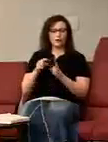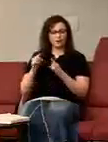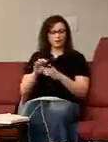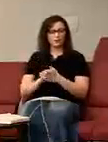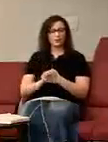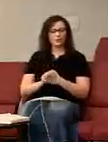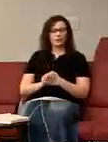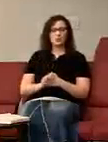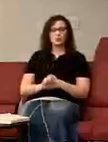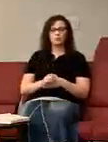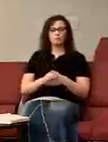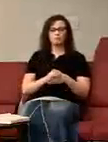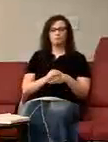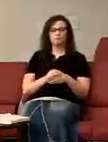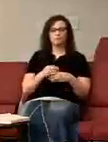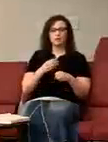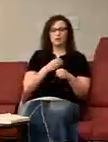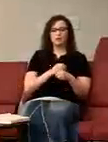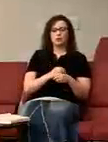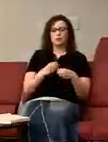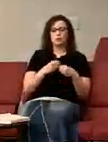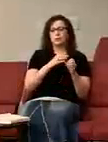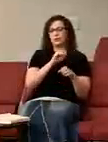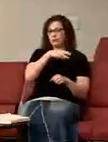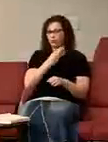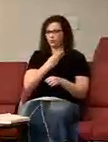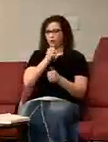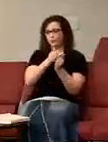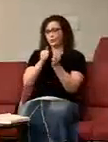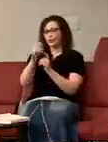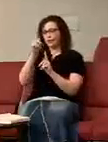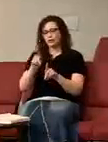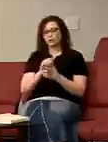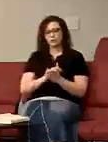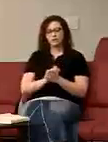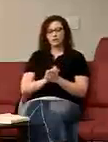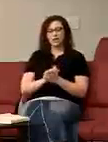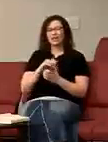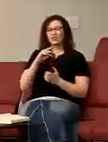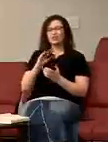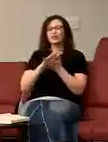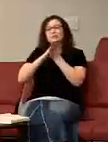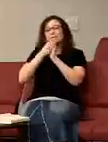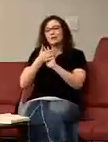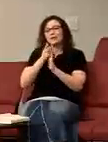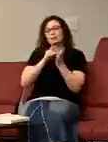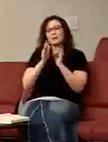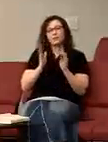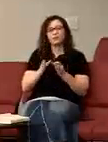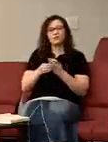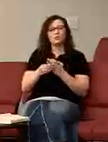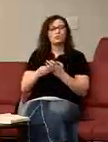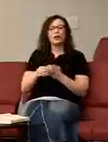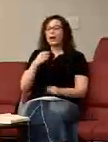get everything done for the next drill. And then I just become a Christian, and I finally told them, I'm going to go to